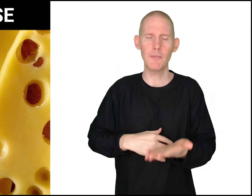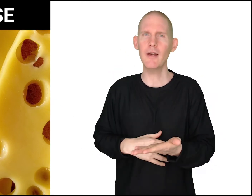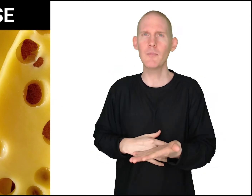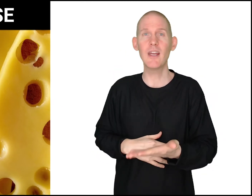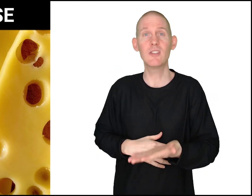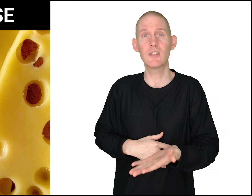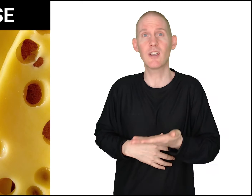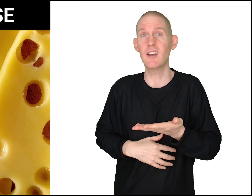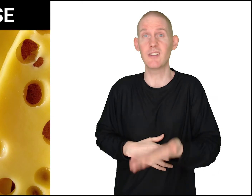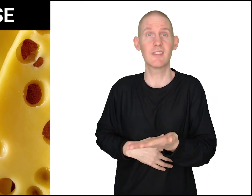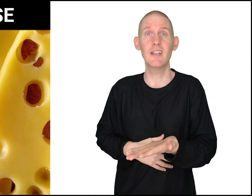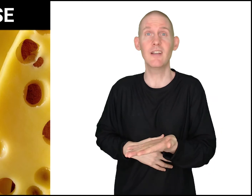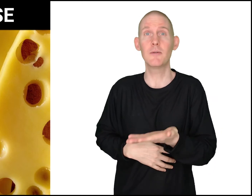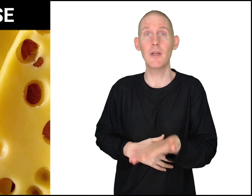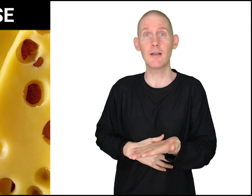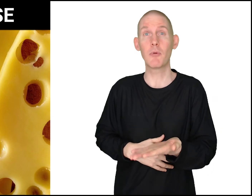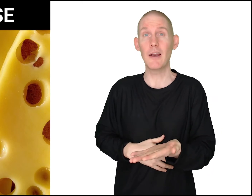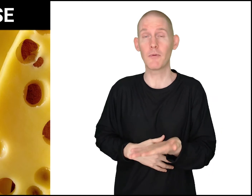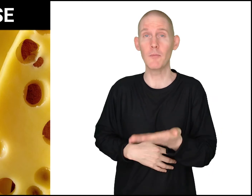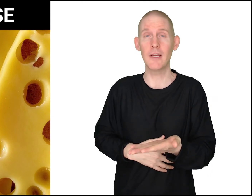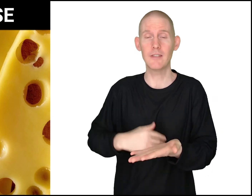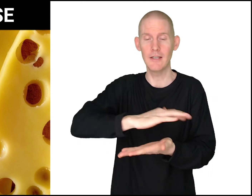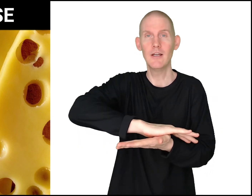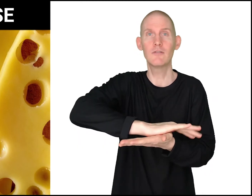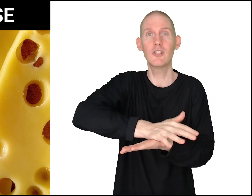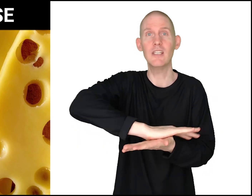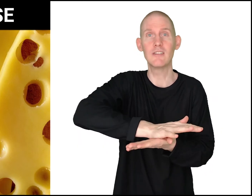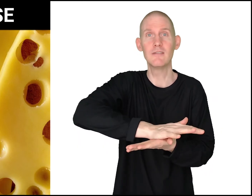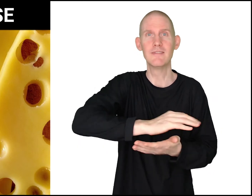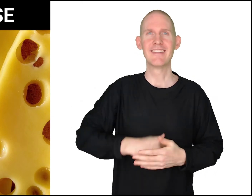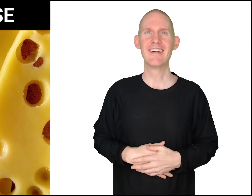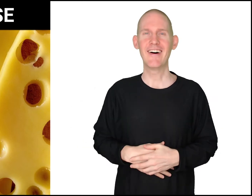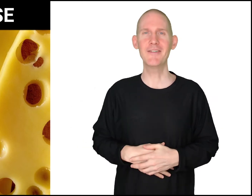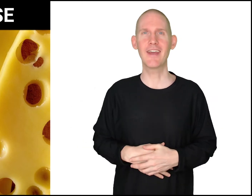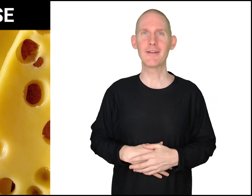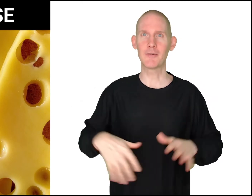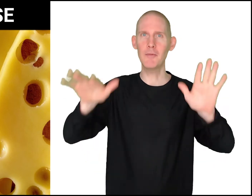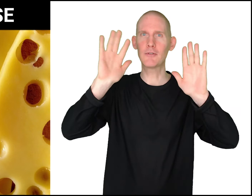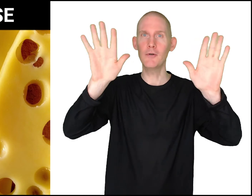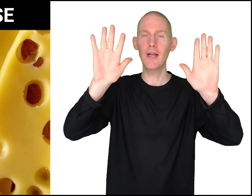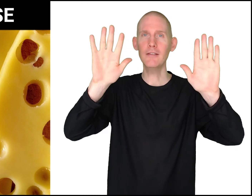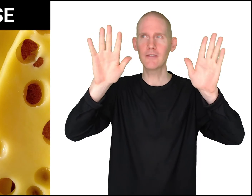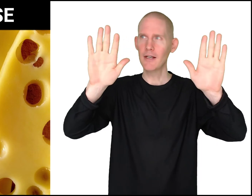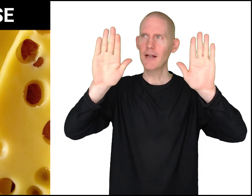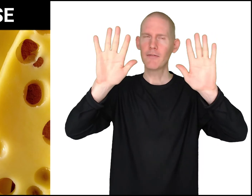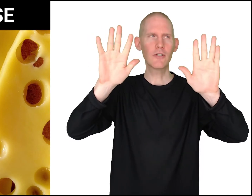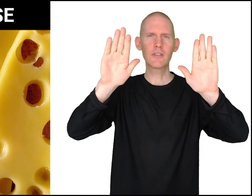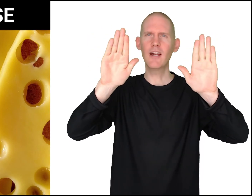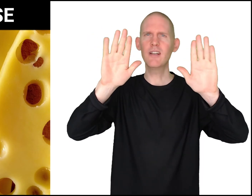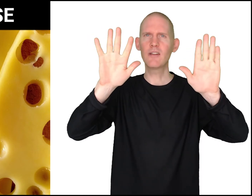bottom hand is just kind of sitting there and making a platform. That's it, cheese. Okay, so remember 2 hands, fingers kind of